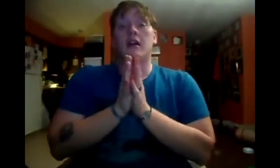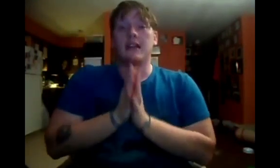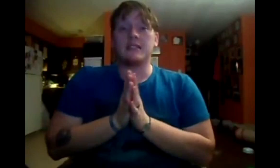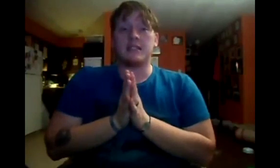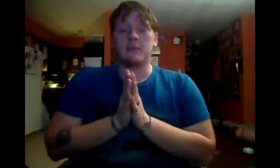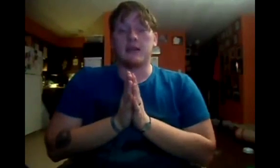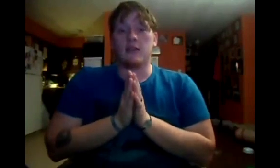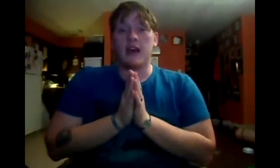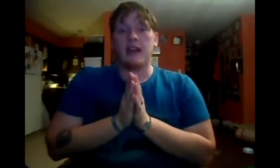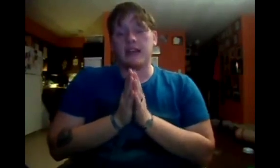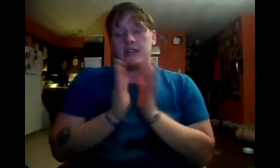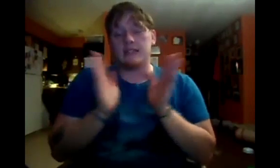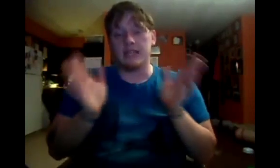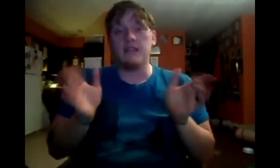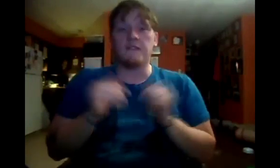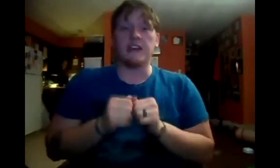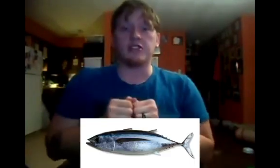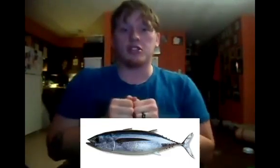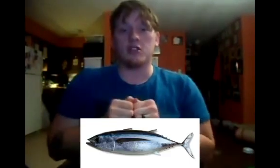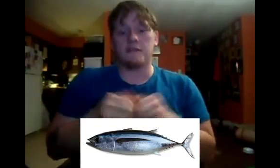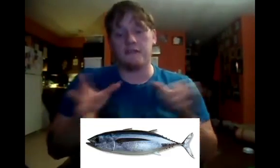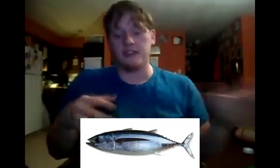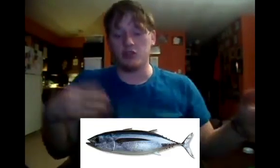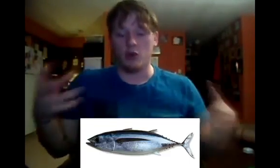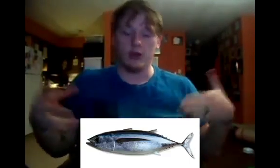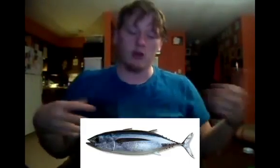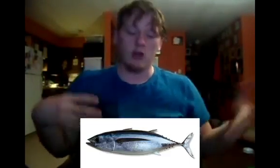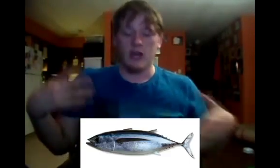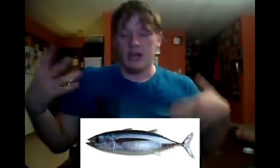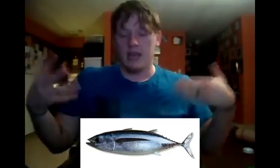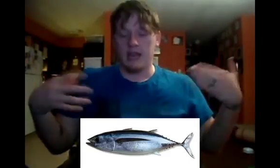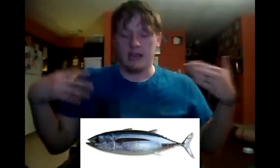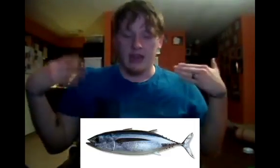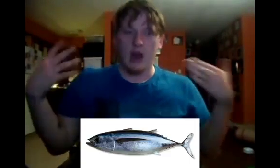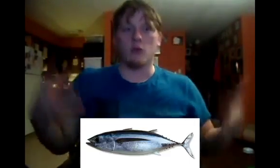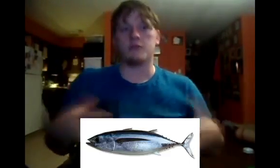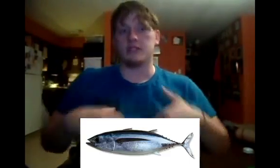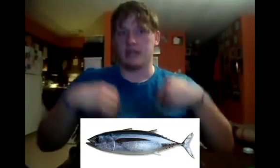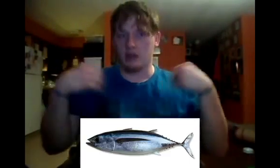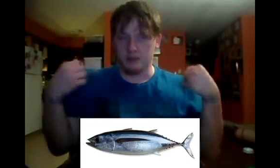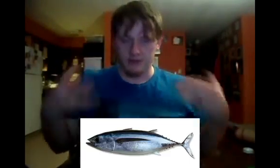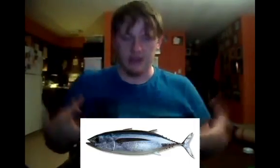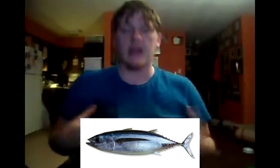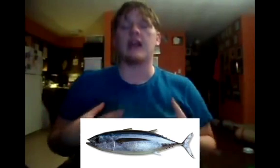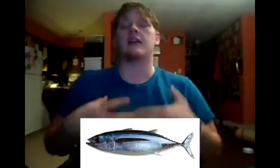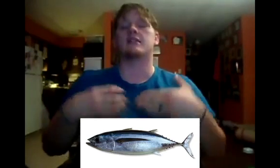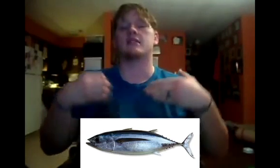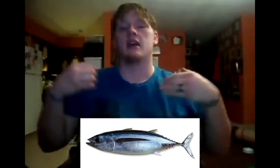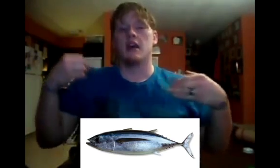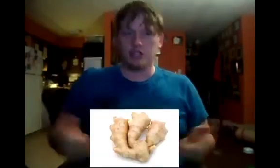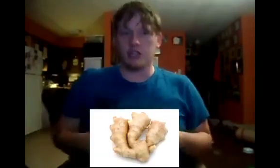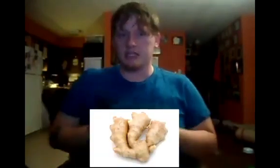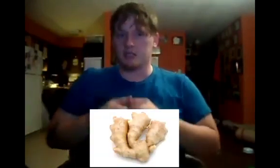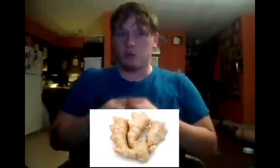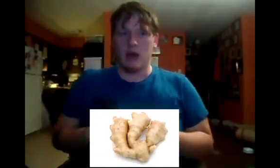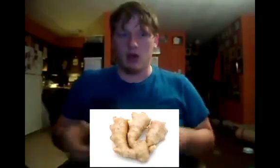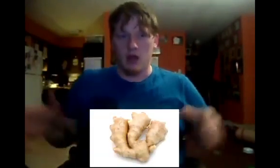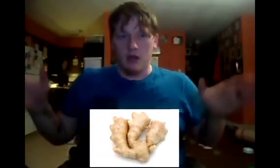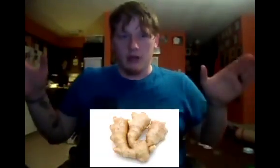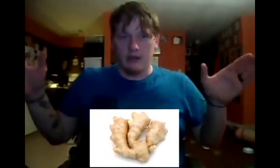an easy tip to do that is eat fish. Fish oil, it helps. It helps prevent headaches. Ginger does as well, and